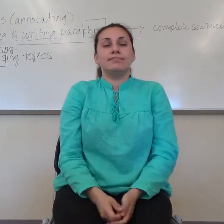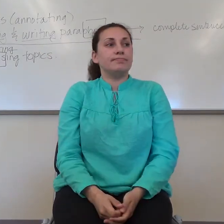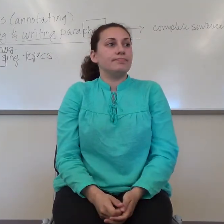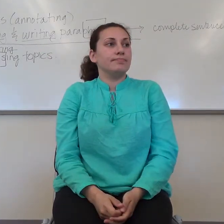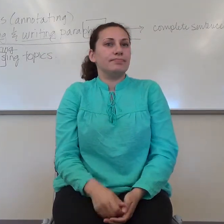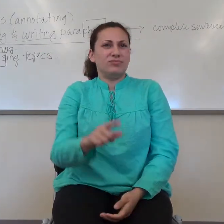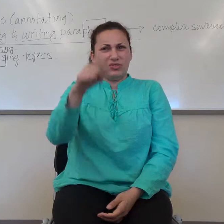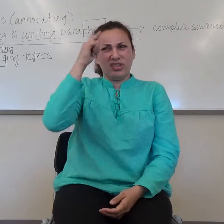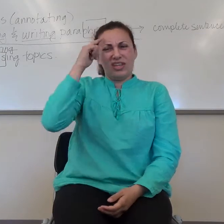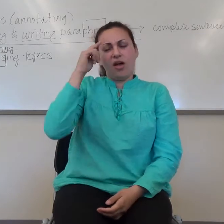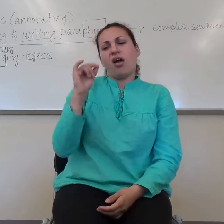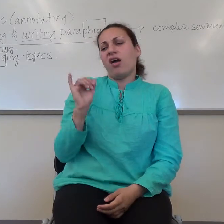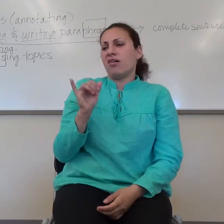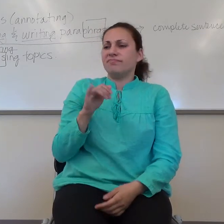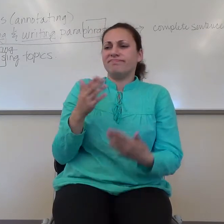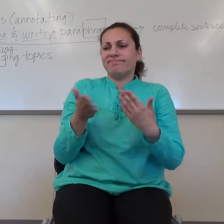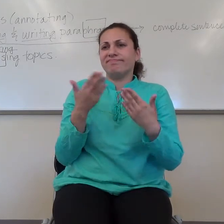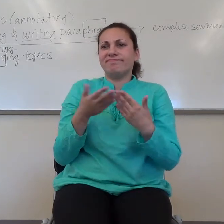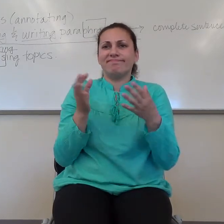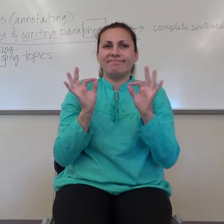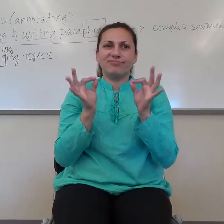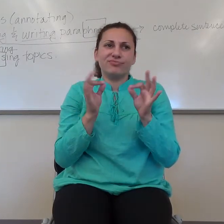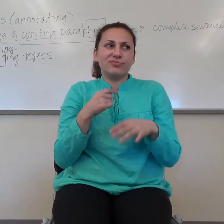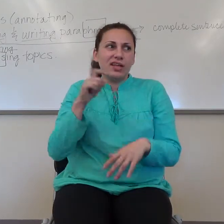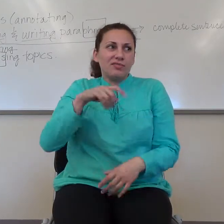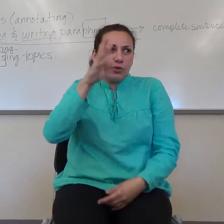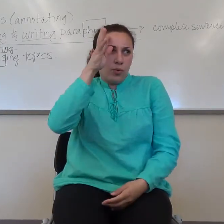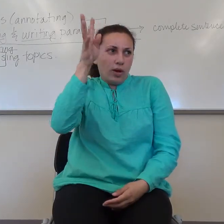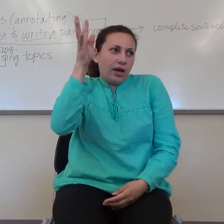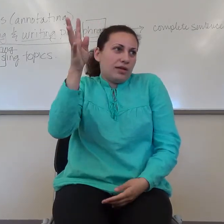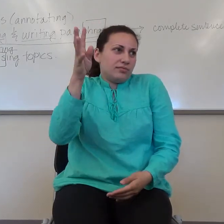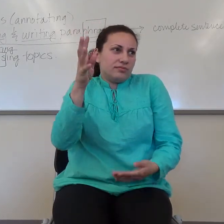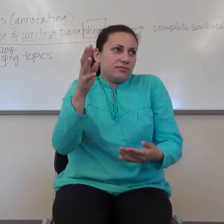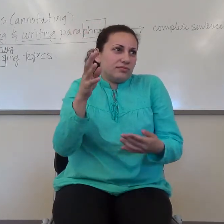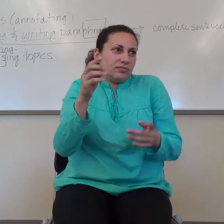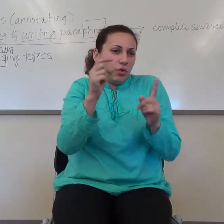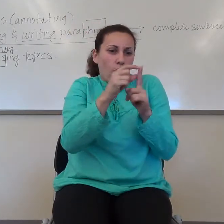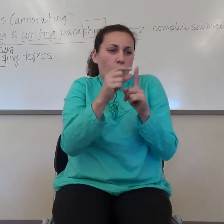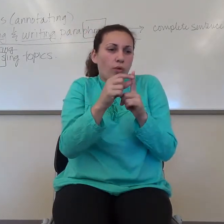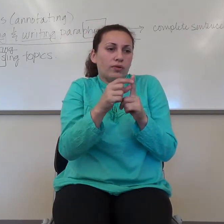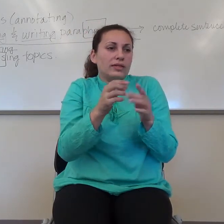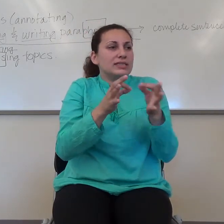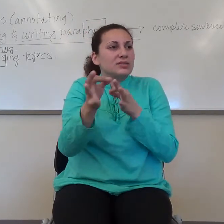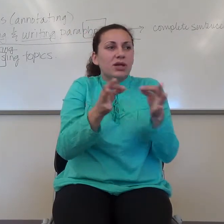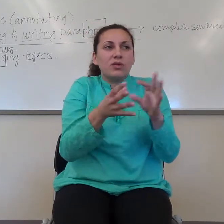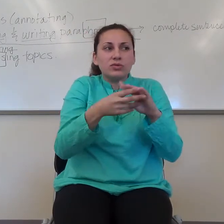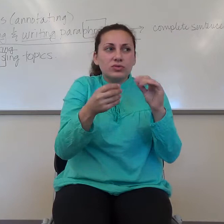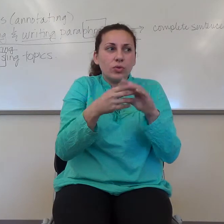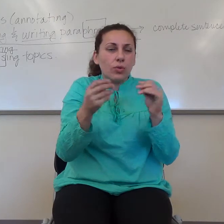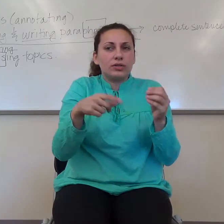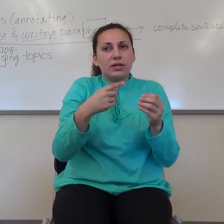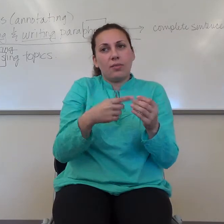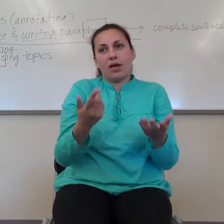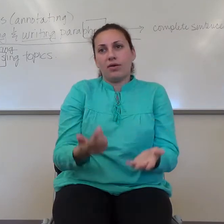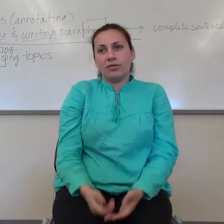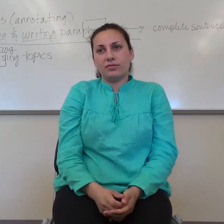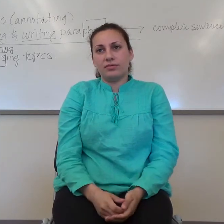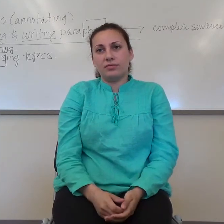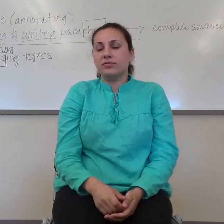is easy. You know, all I have to do is come up with what is it about. Trickier than you think, as you will find, okay? So here's